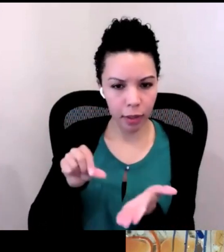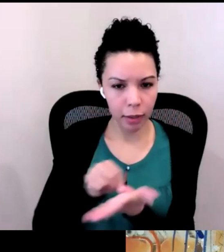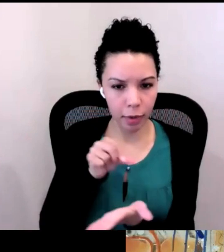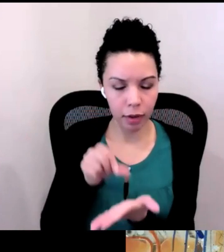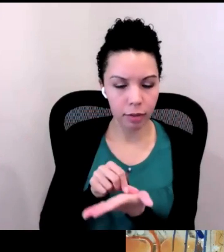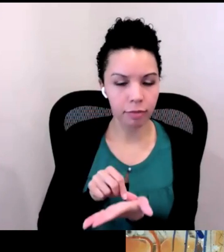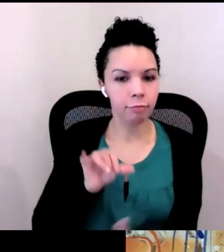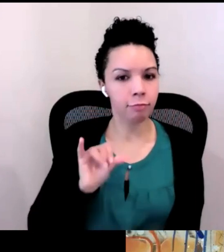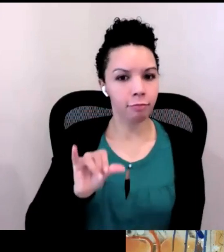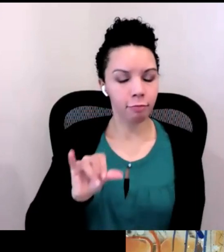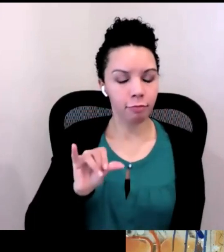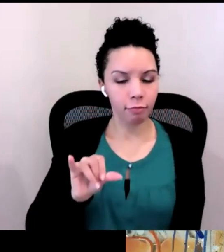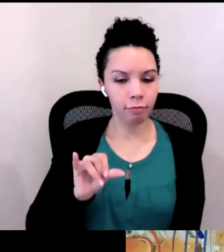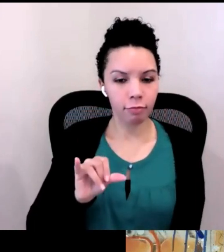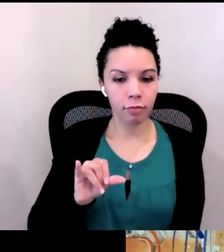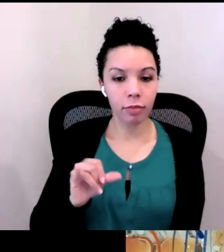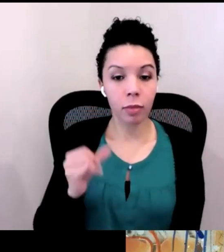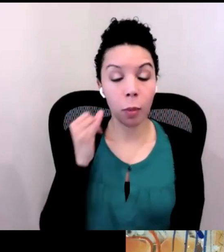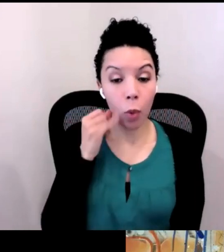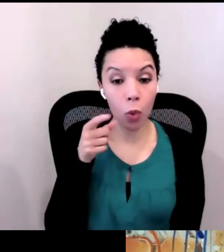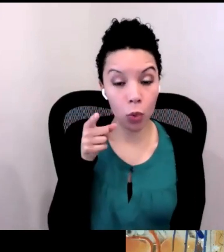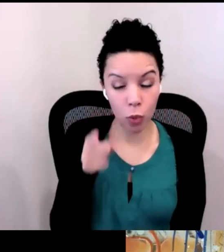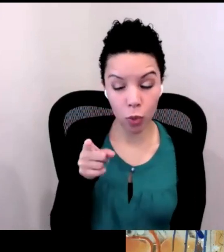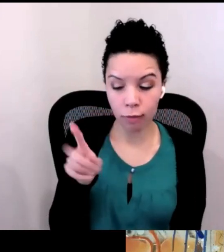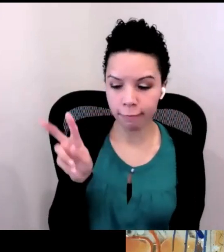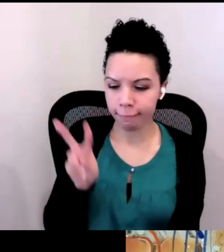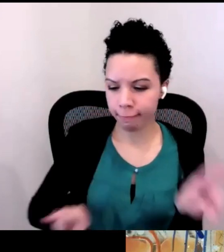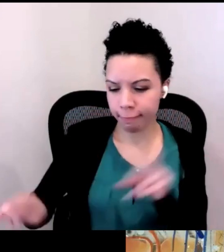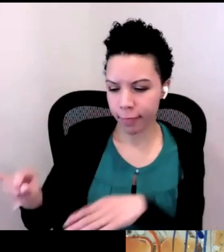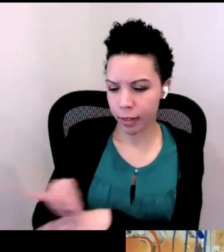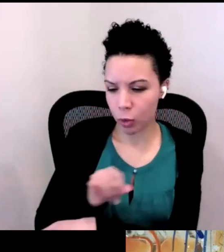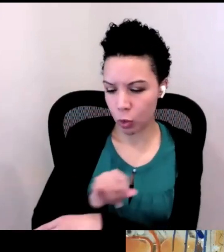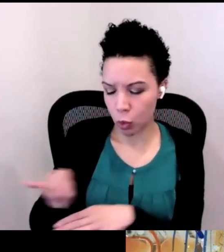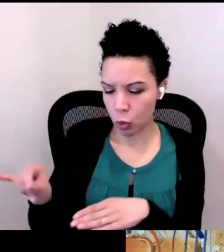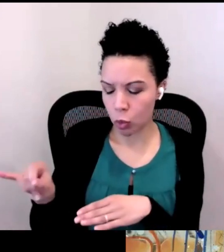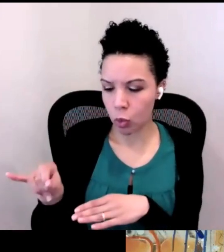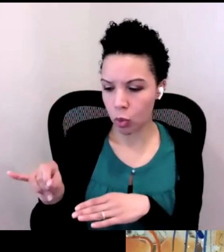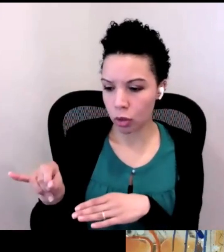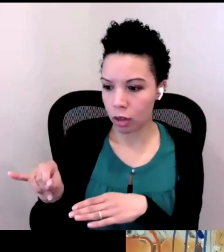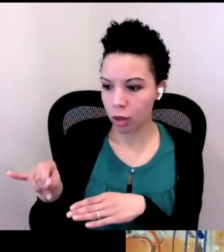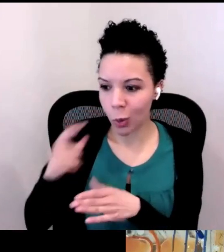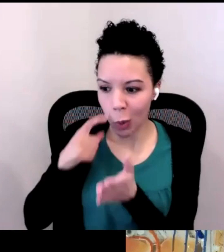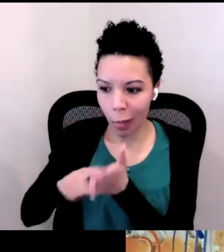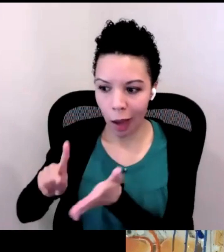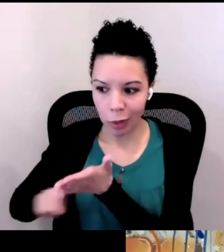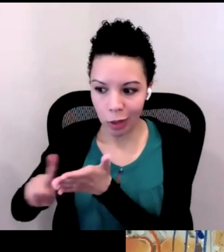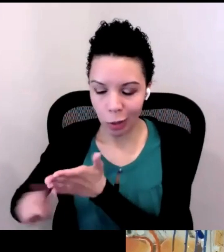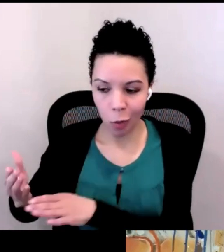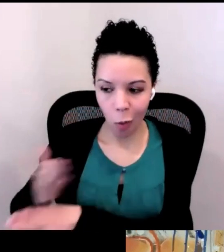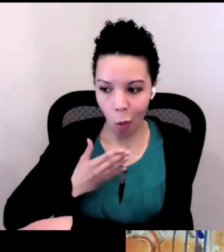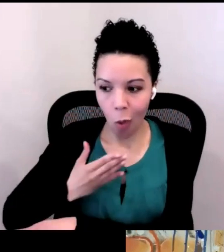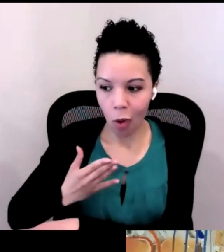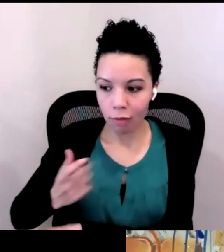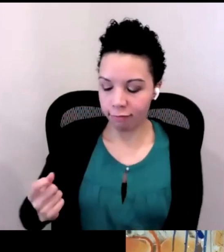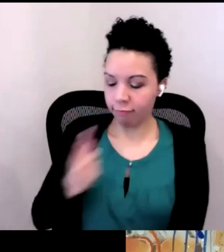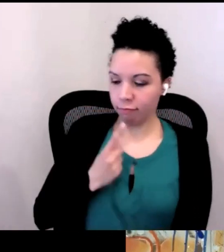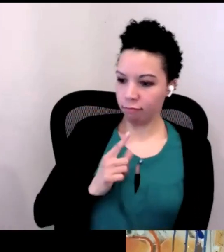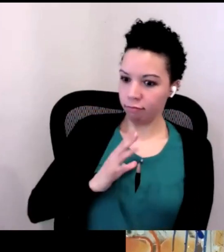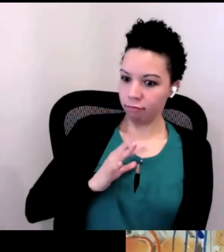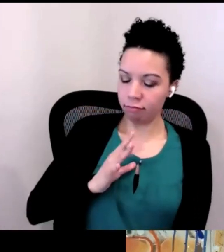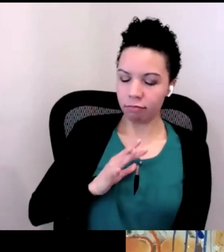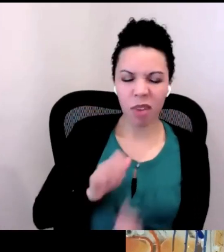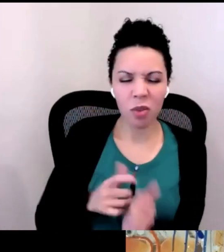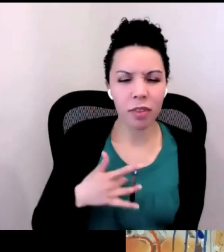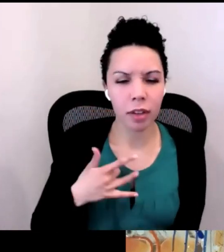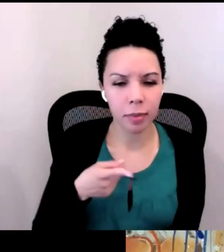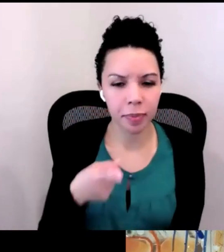you are looking at interns, tell me how that approach hits you. Absolutely. I mean, whether it's, and I said this before, whether